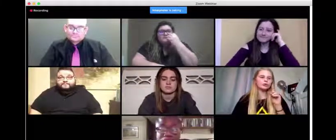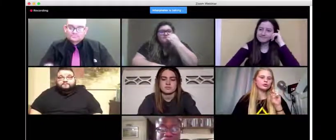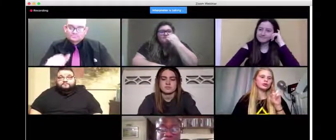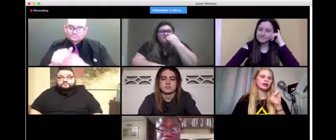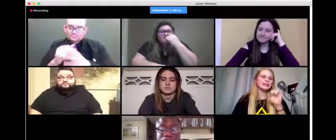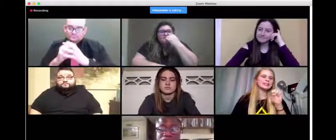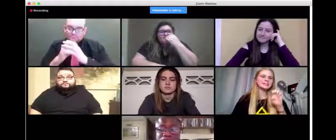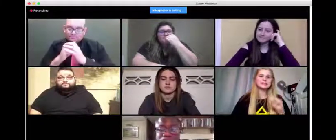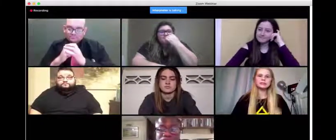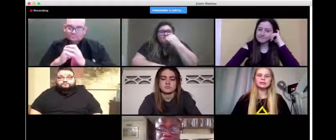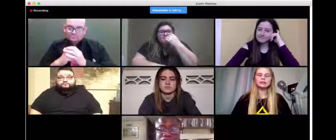Boundaries, yes.